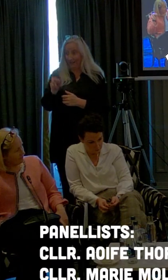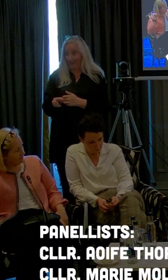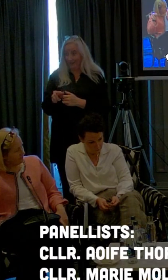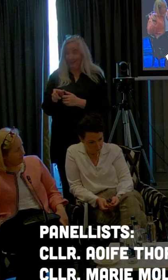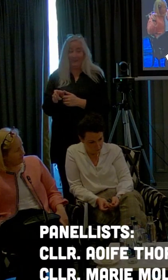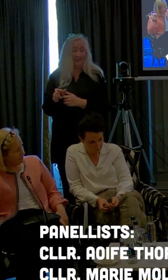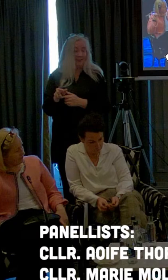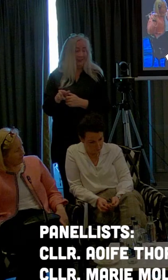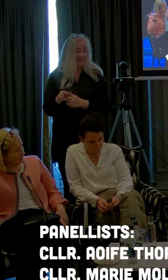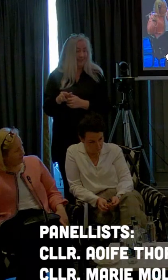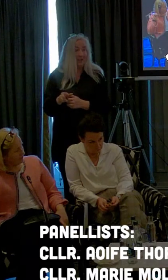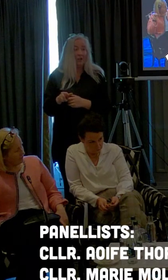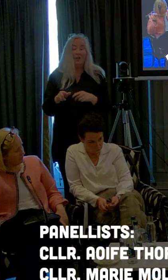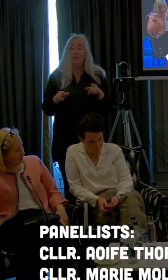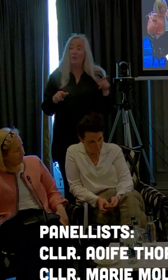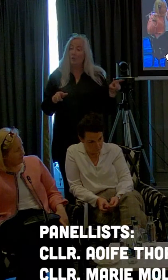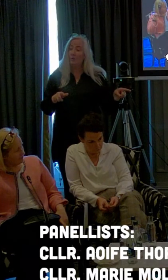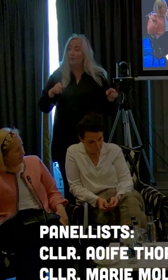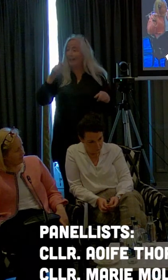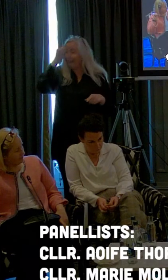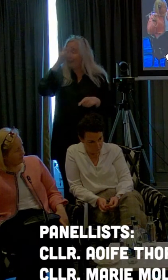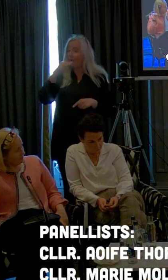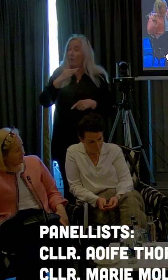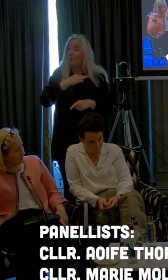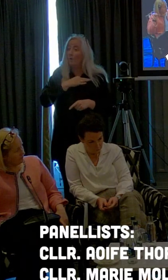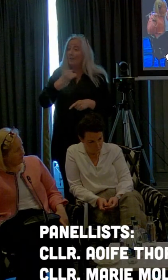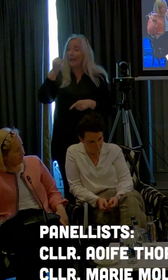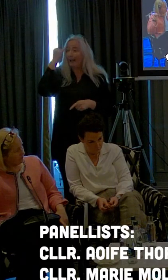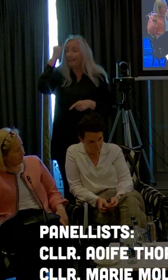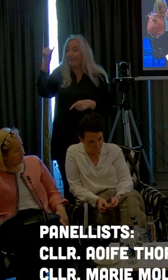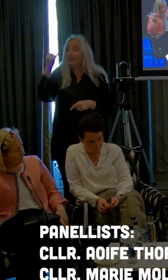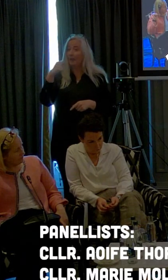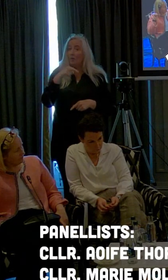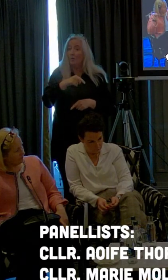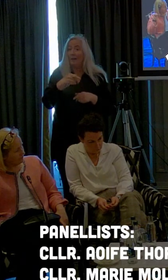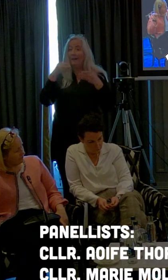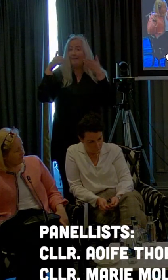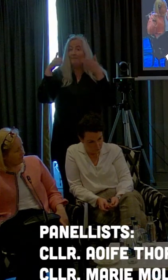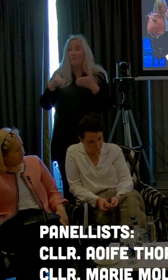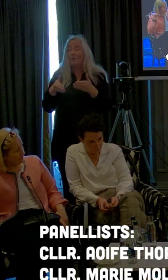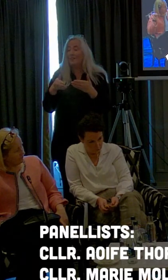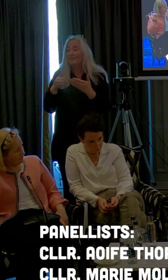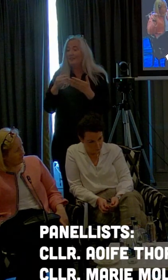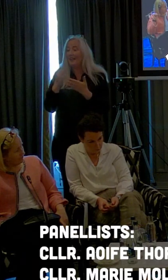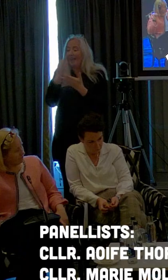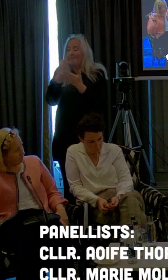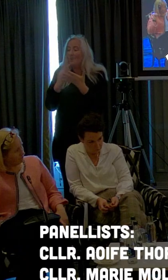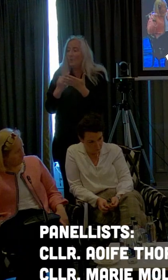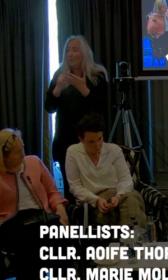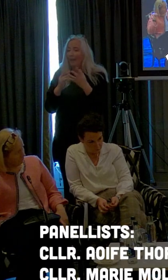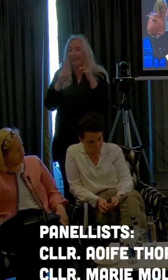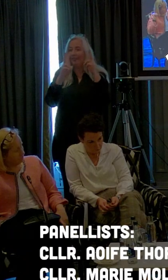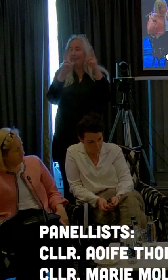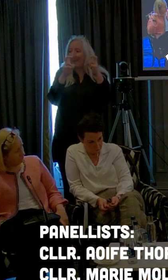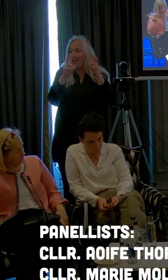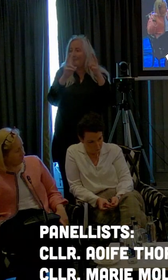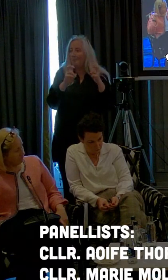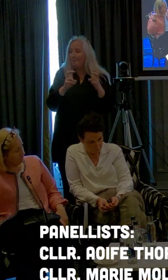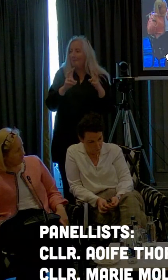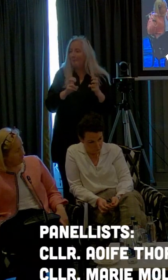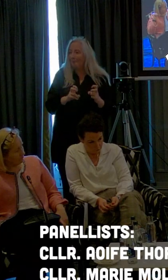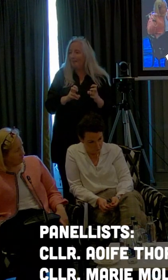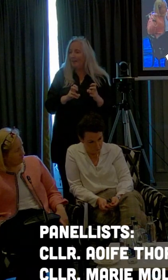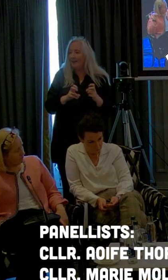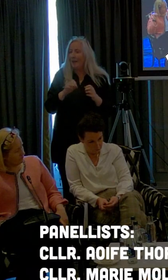do you think it's a good idea that, you know, you kind of focus on maybe a number of key initiatives or whatever that you hope you're